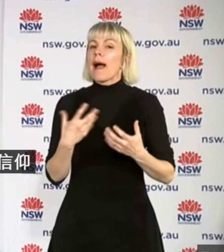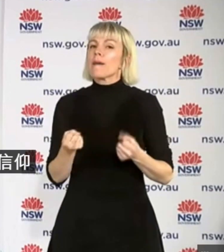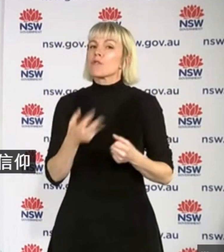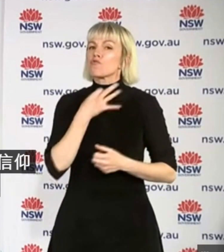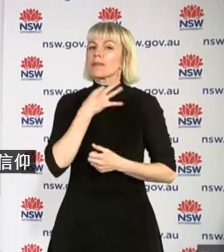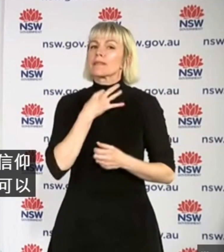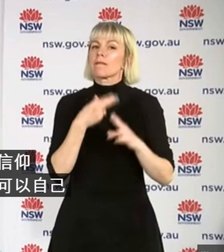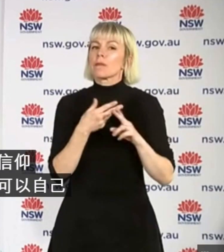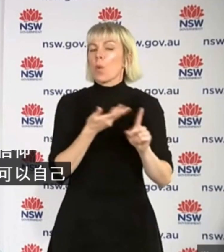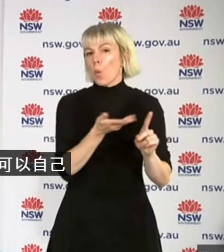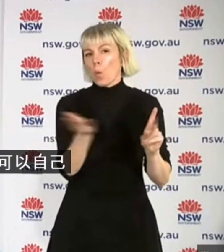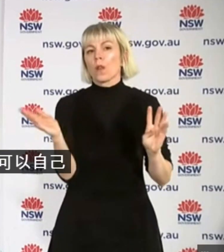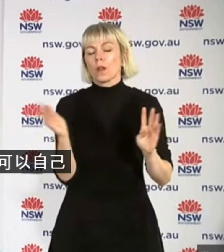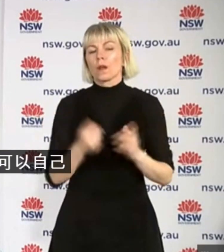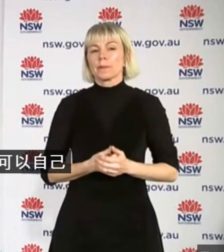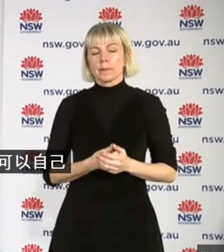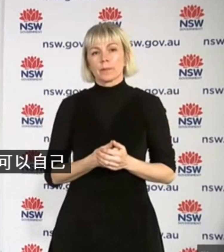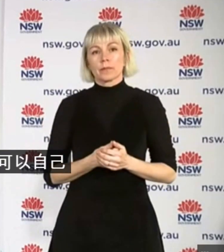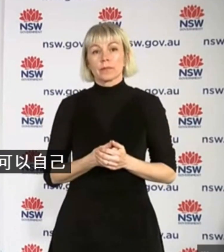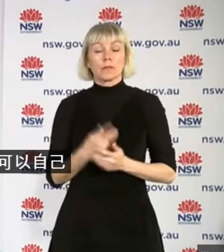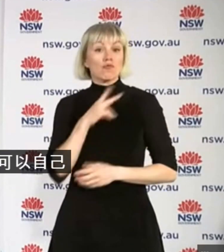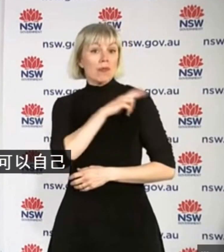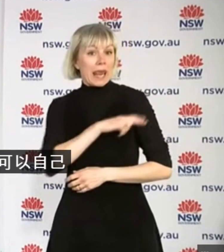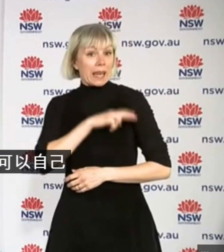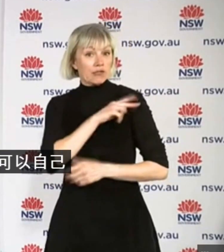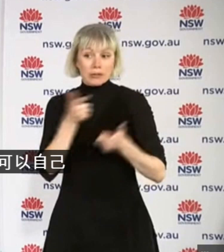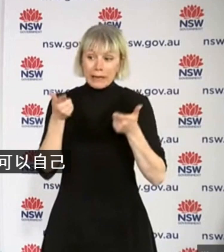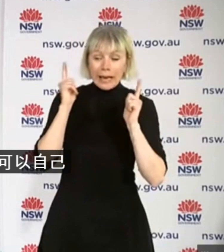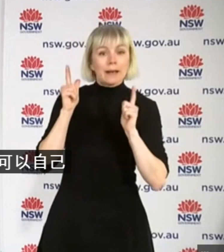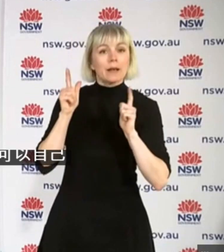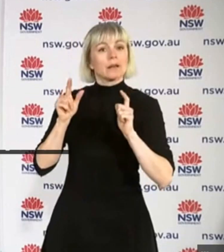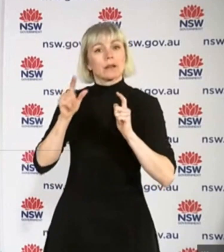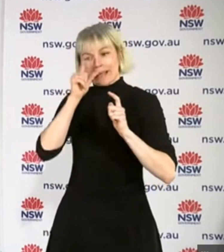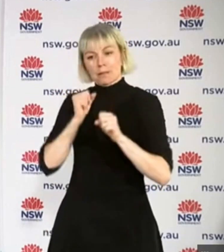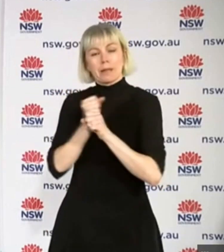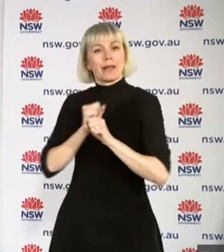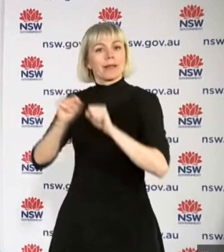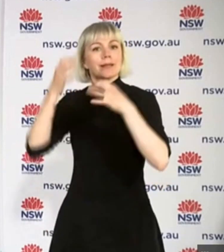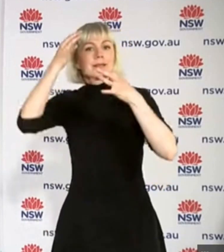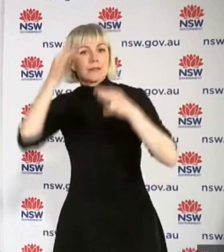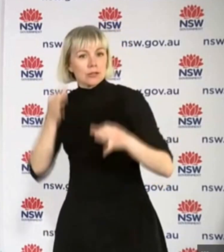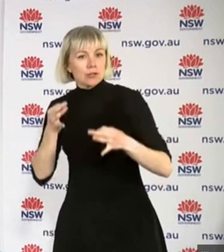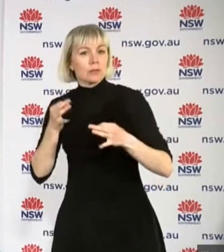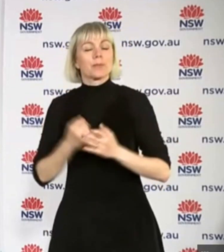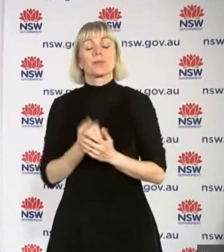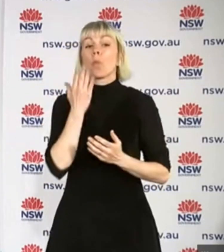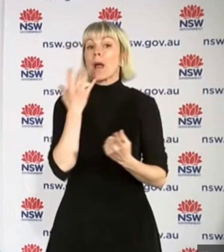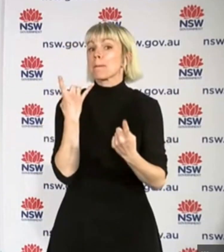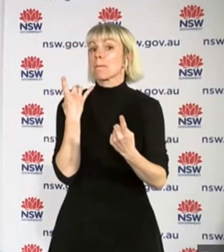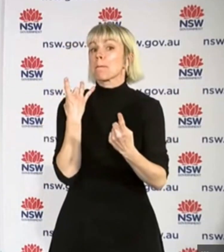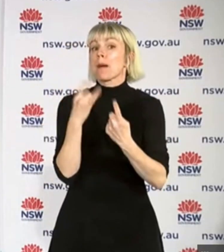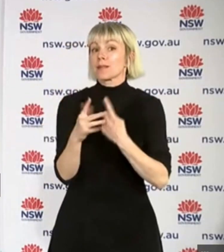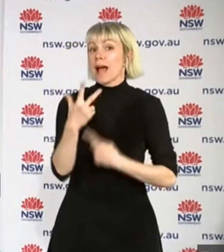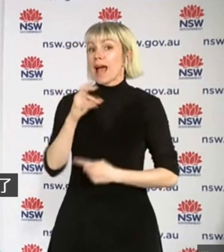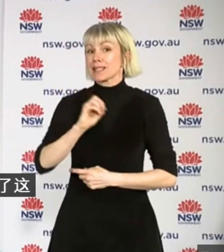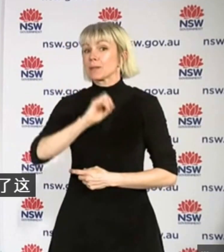leaders, and look, faith leaders can take decisions themselves as to what they do, but at 80% double dose, there is that